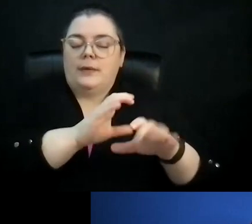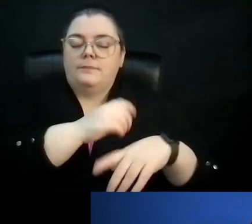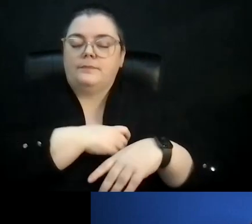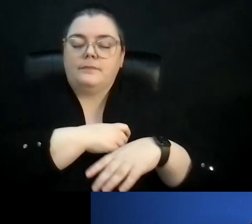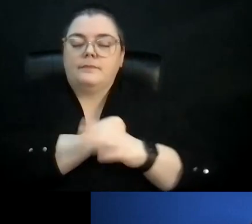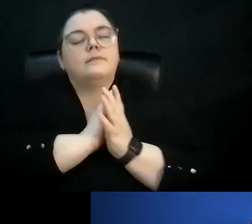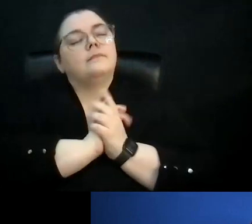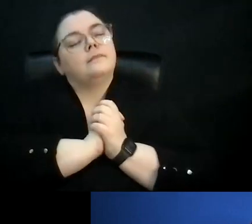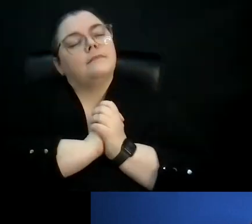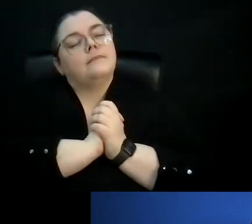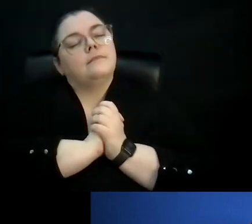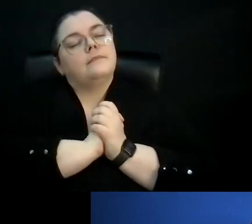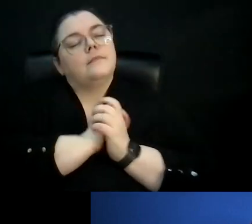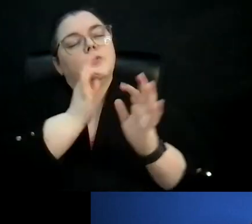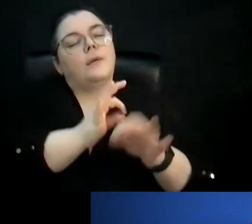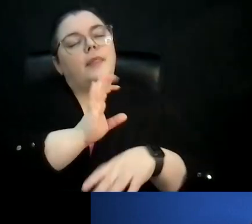CDHH, excuse me, I'm distracted by the chat.